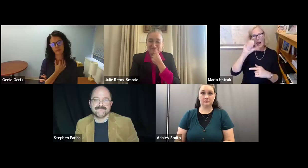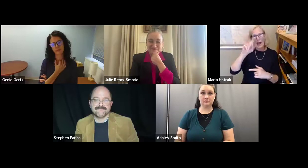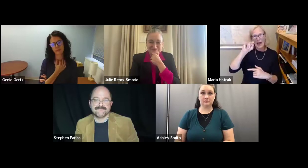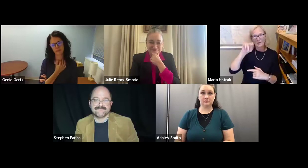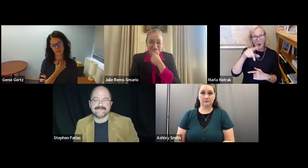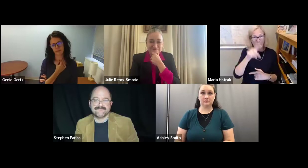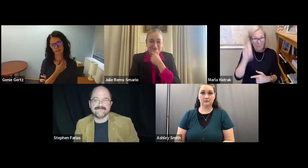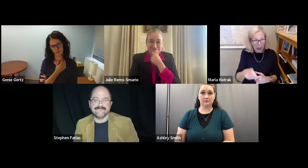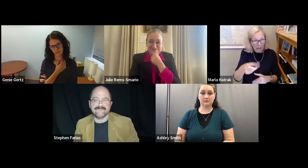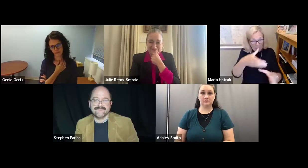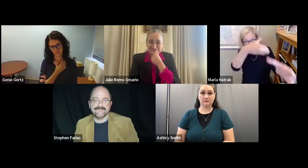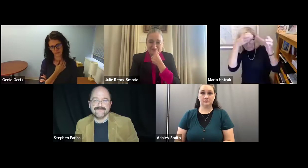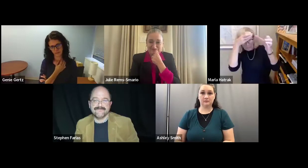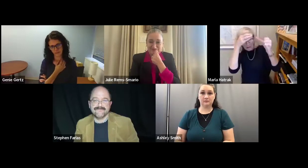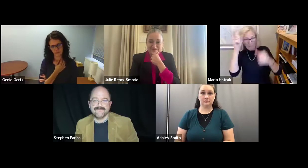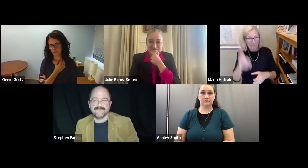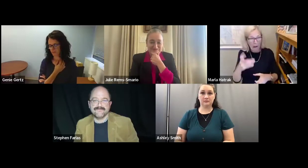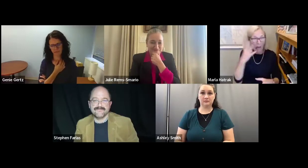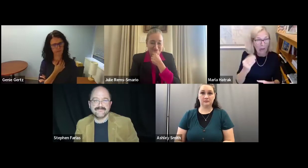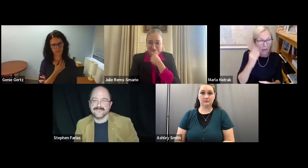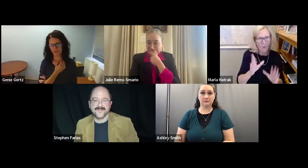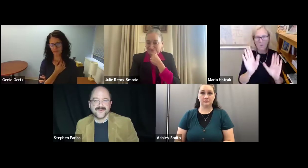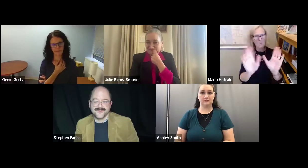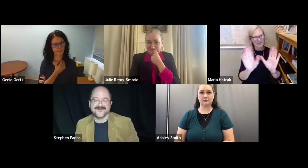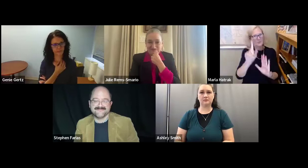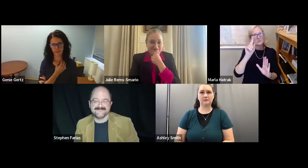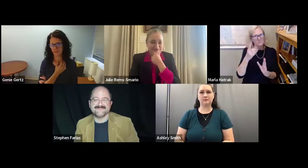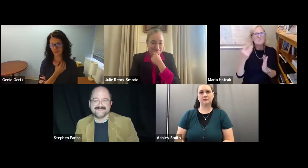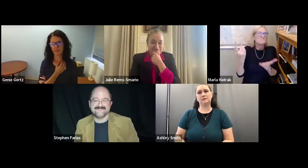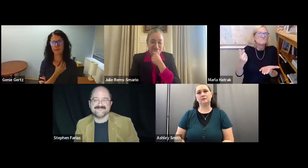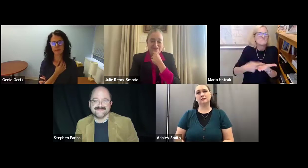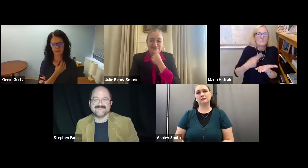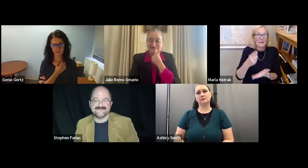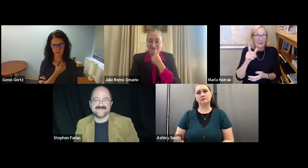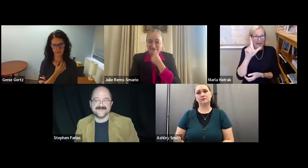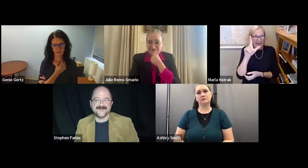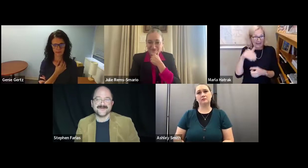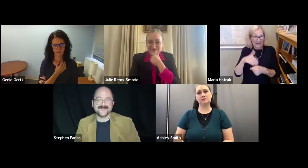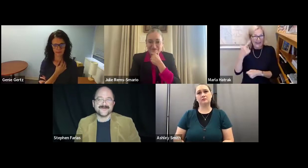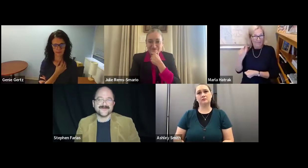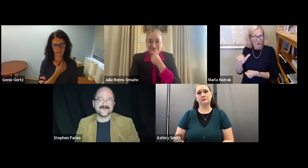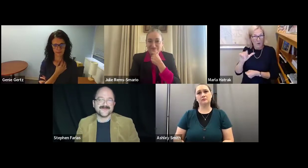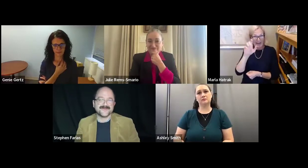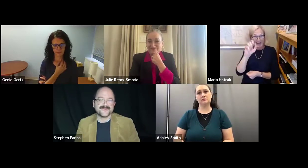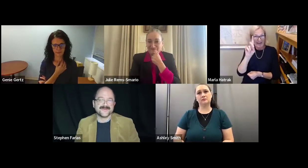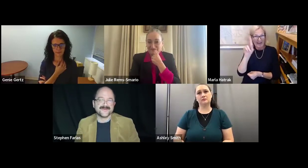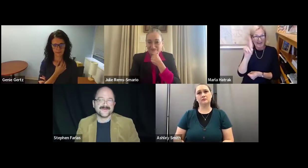like when anytime there is a call to action, does it require you to have an outstanding knowledge and